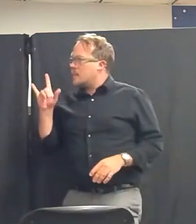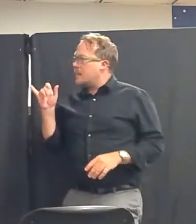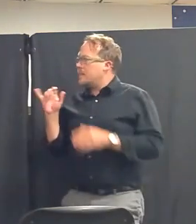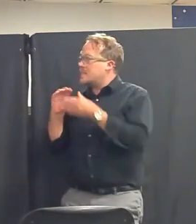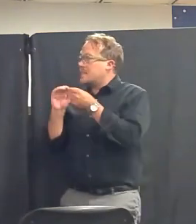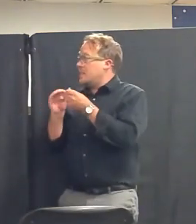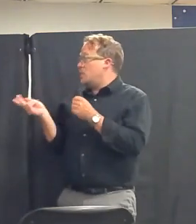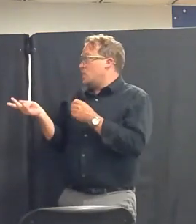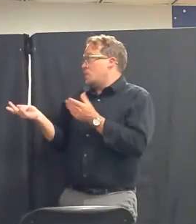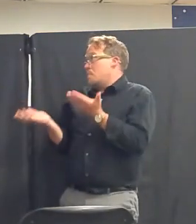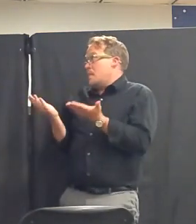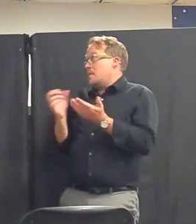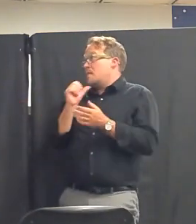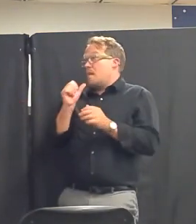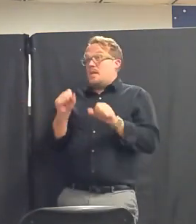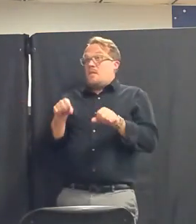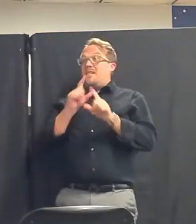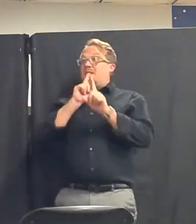Sorry.